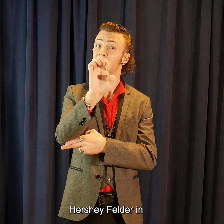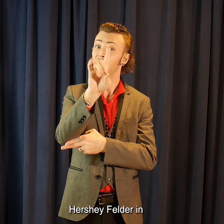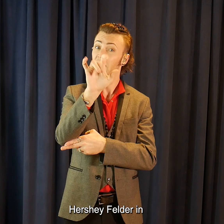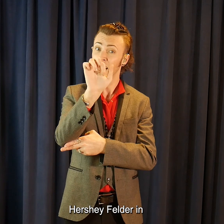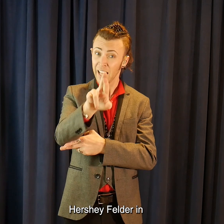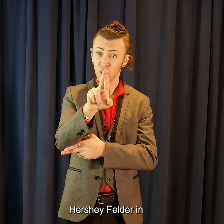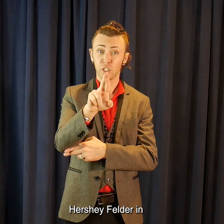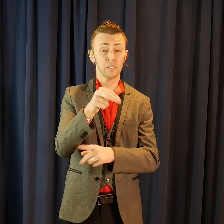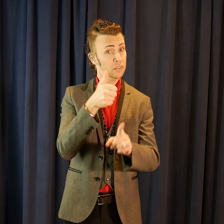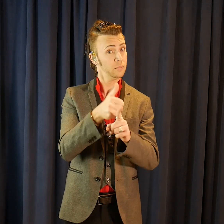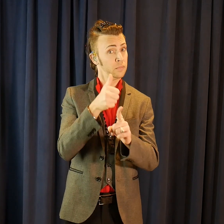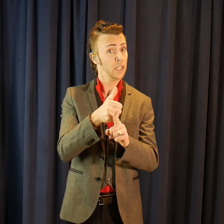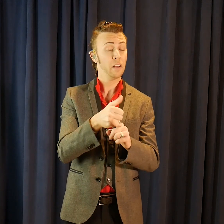in